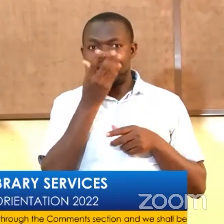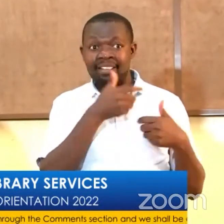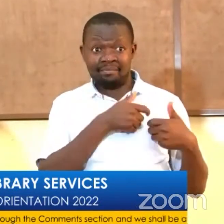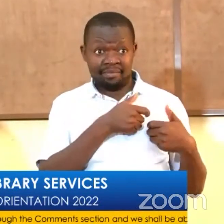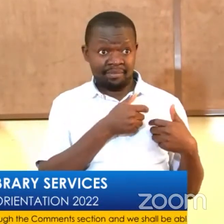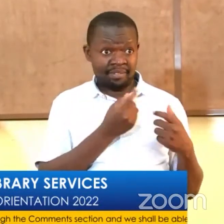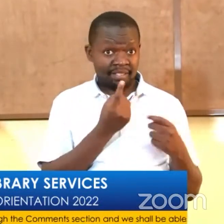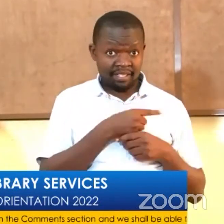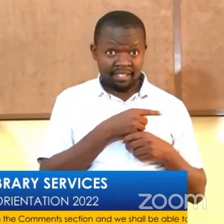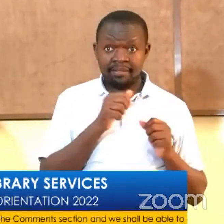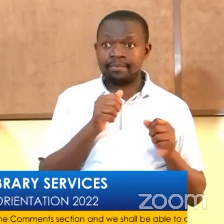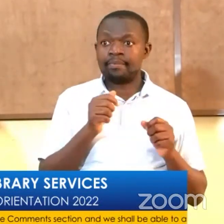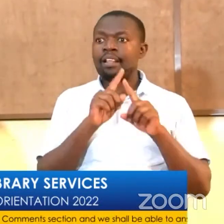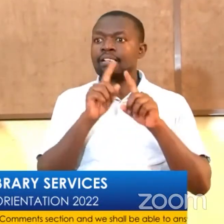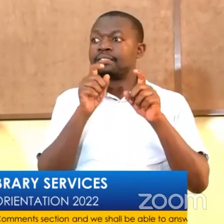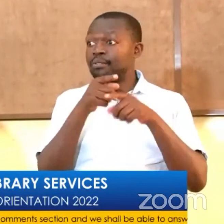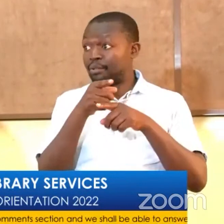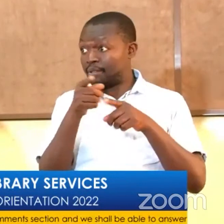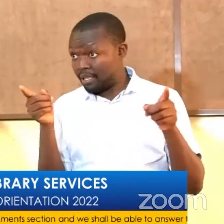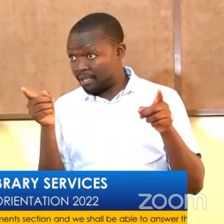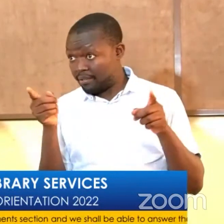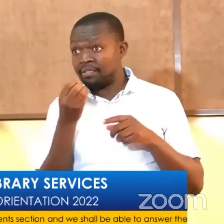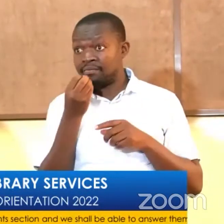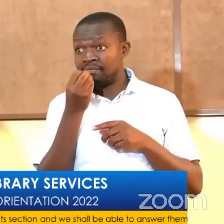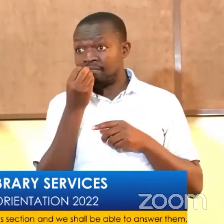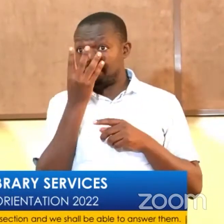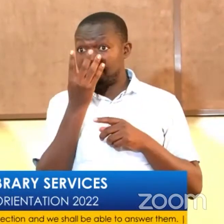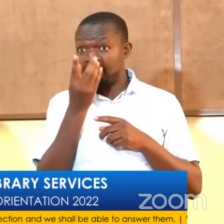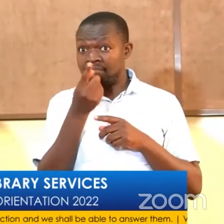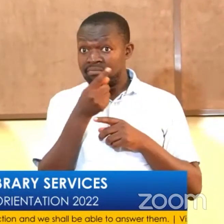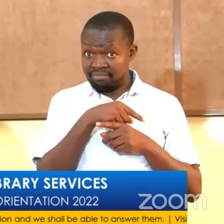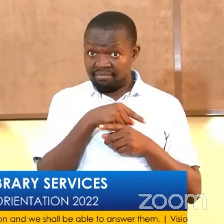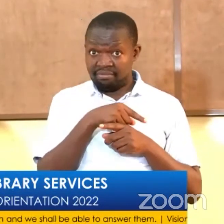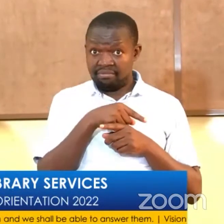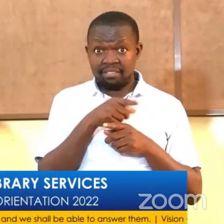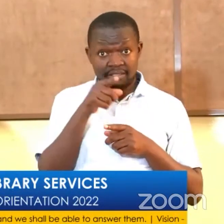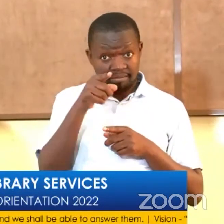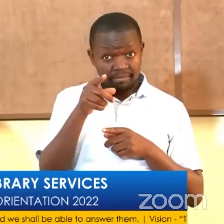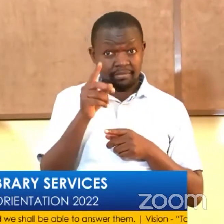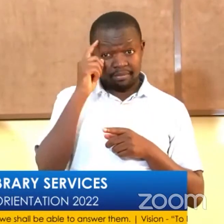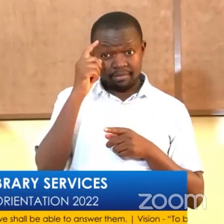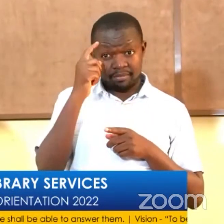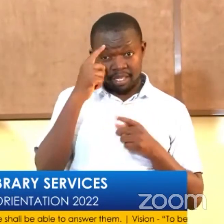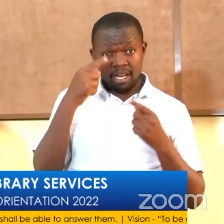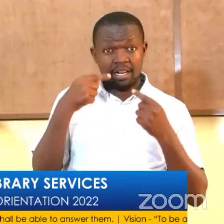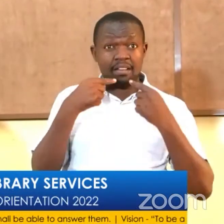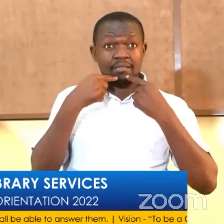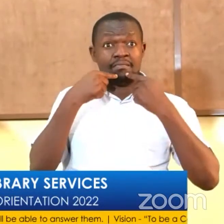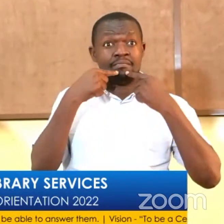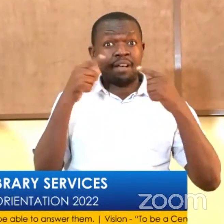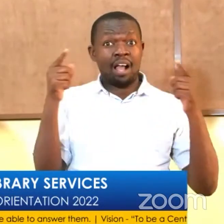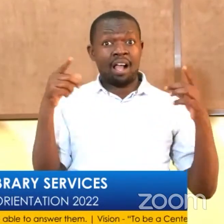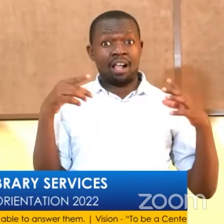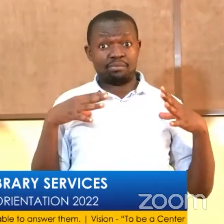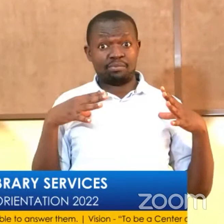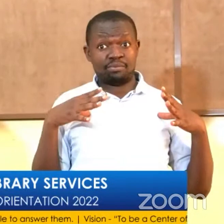Ask yourself, is Valentine a gazetted government public holiday?